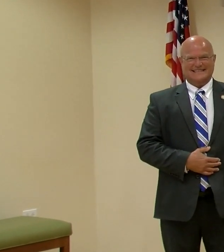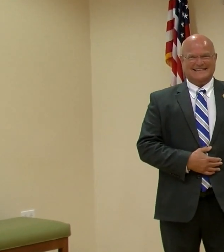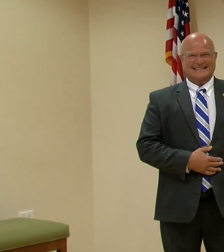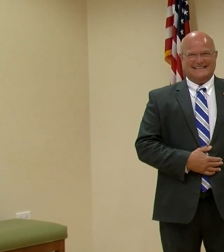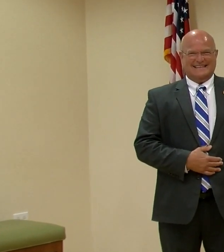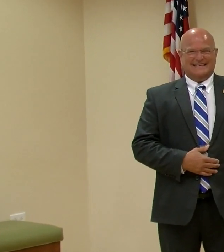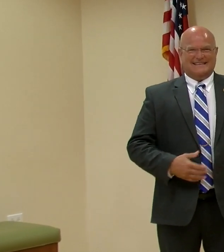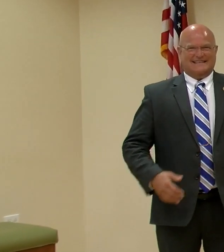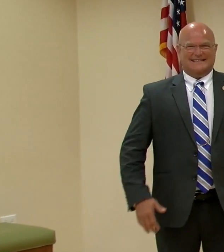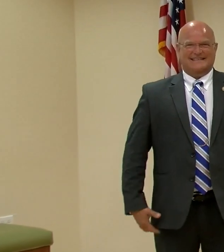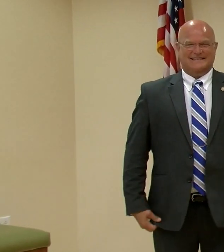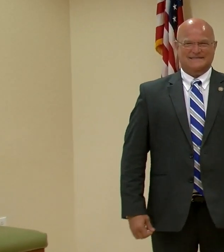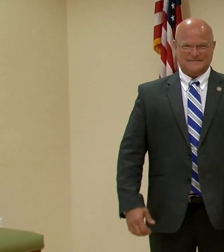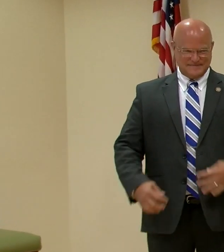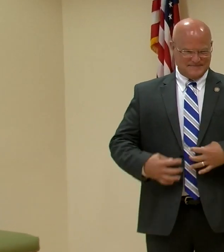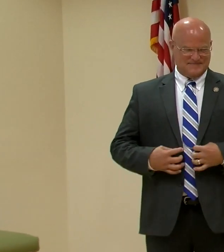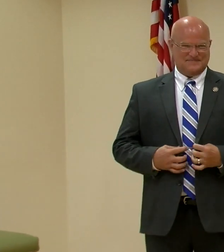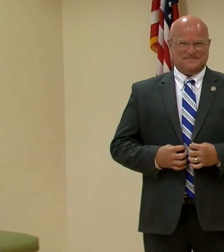afternoon.